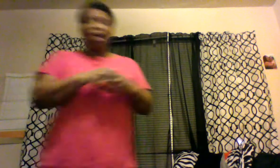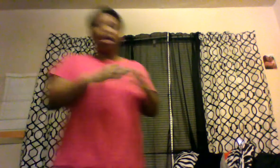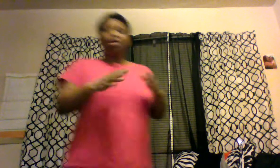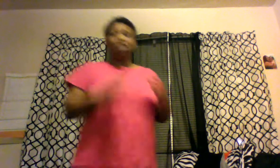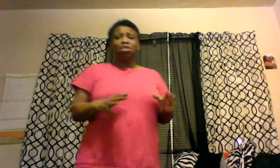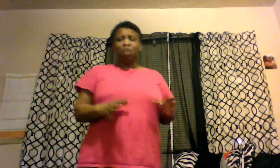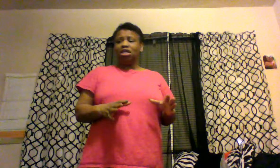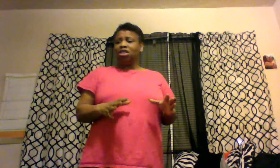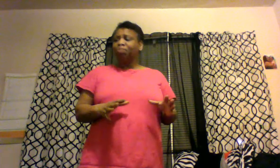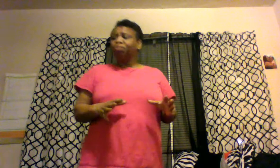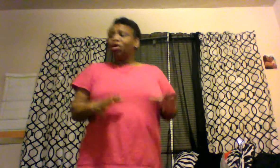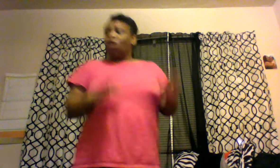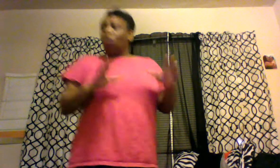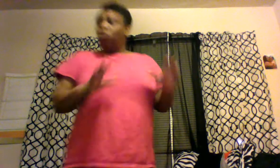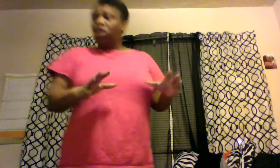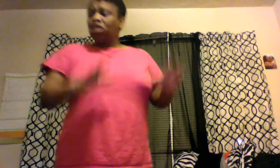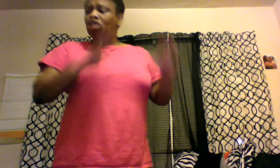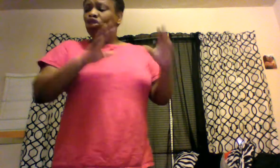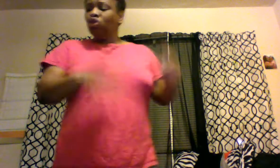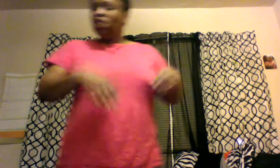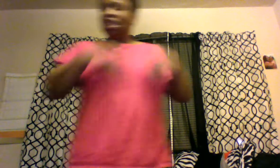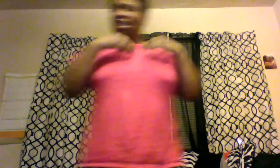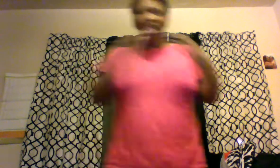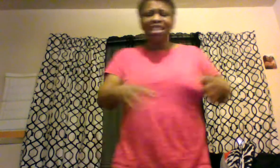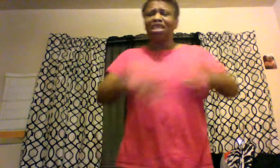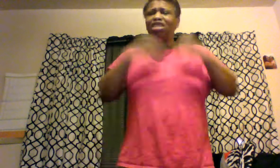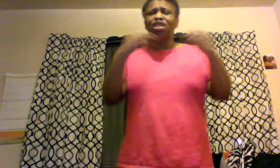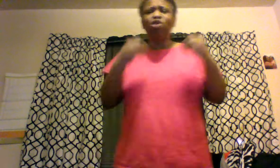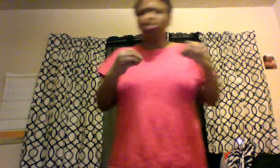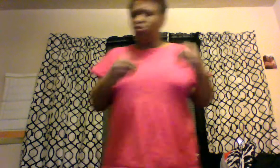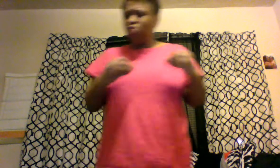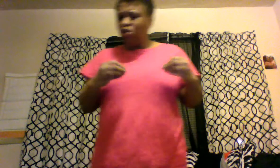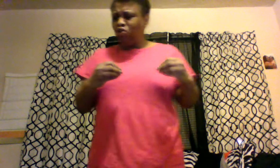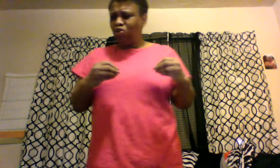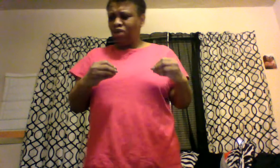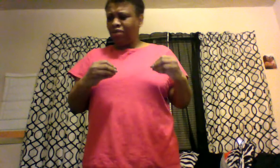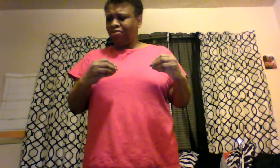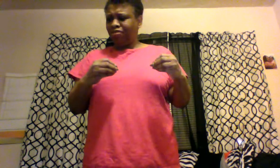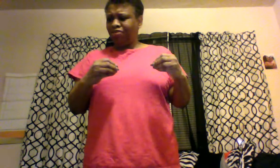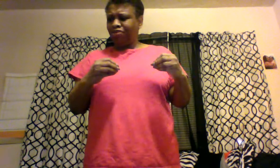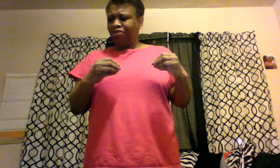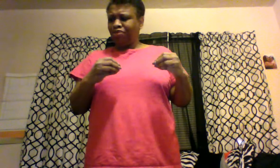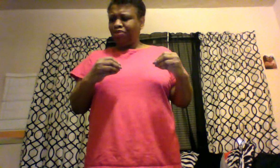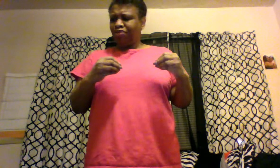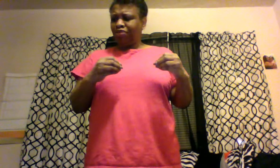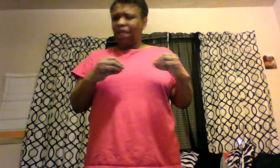of the speech was due to the tense social mood at the